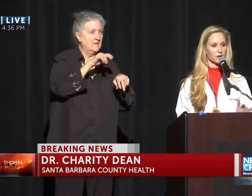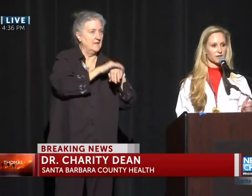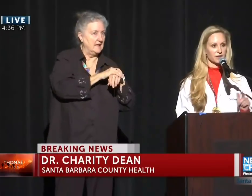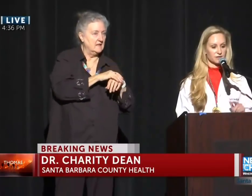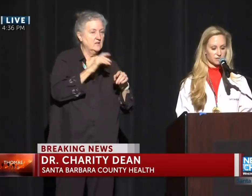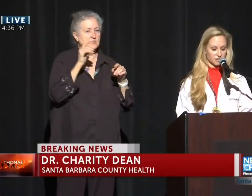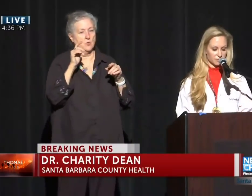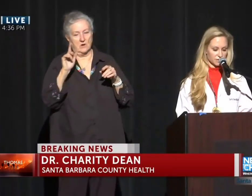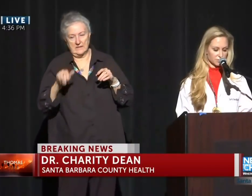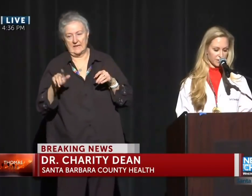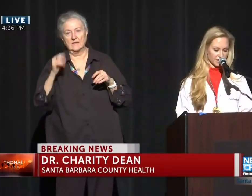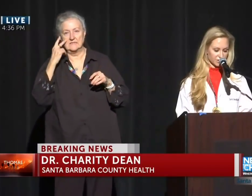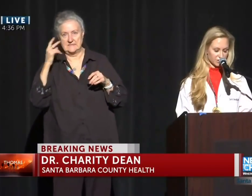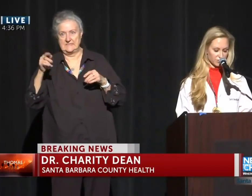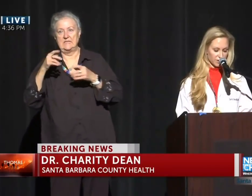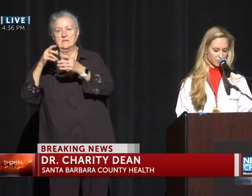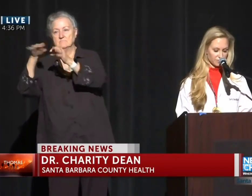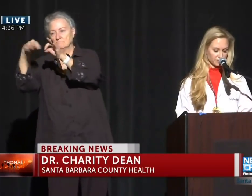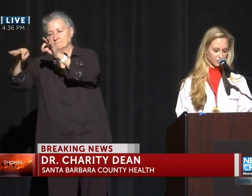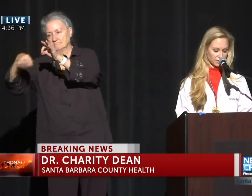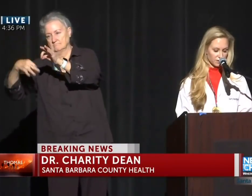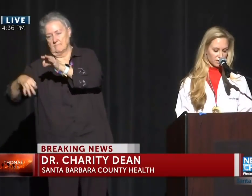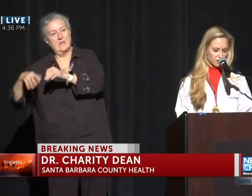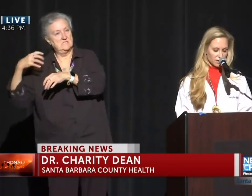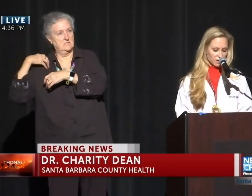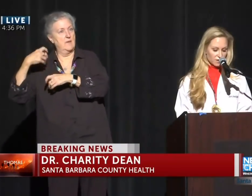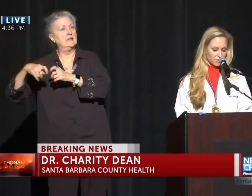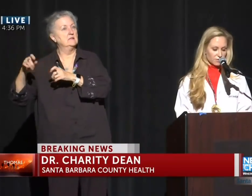or click on a button and see them in Spanish as well.